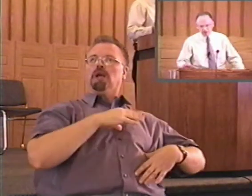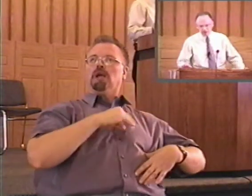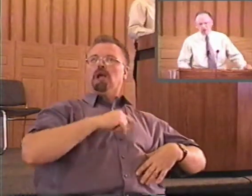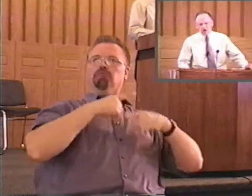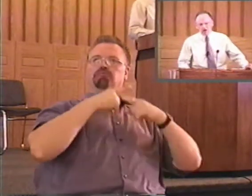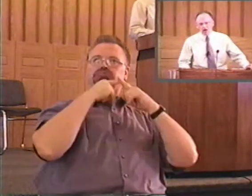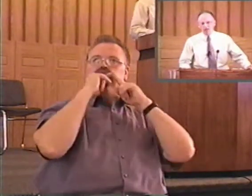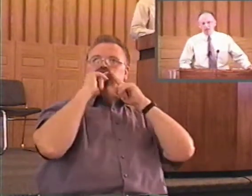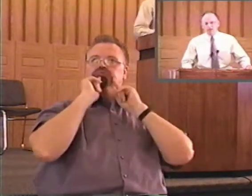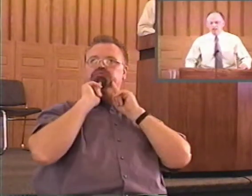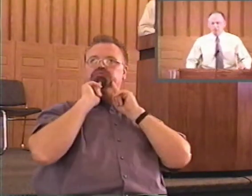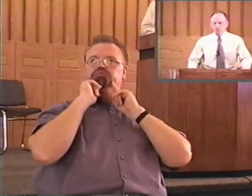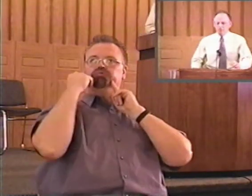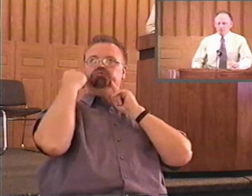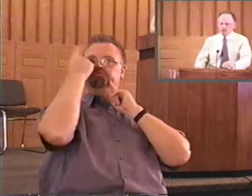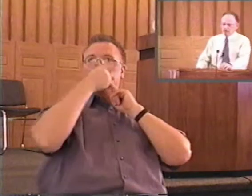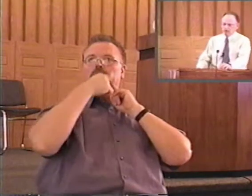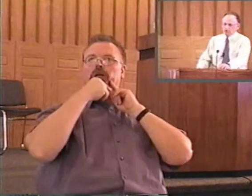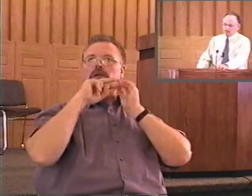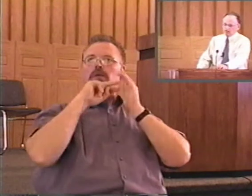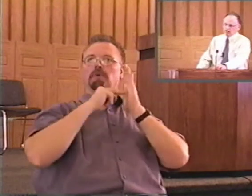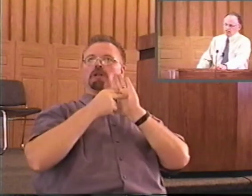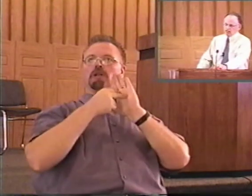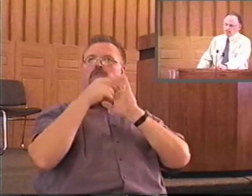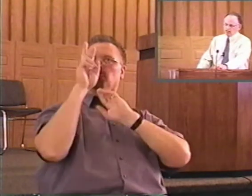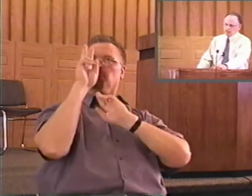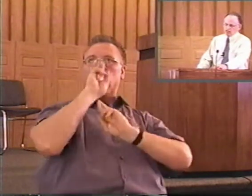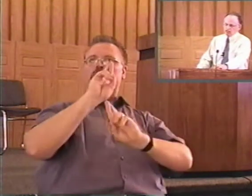to fear God.